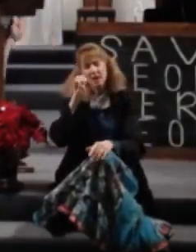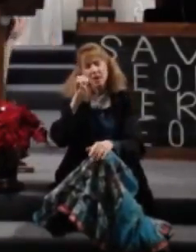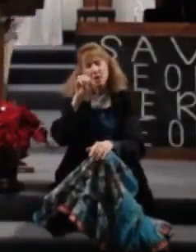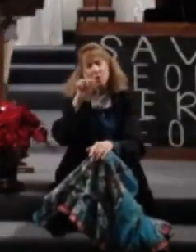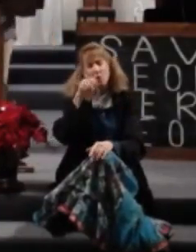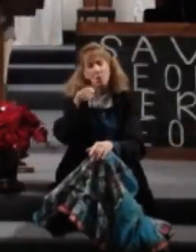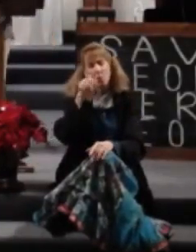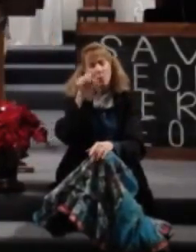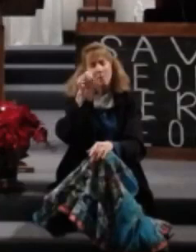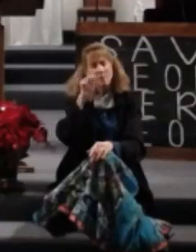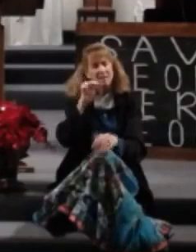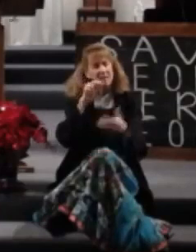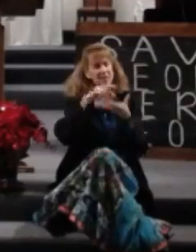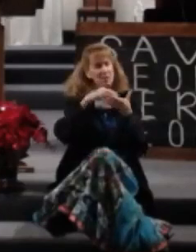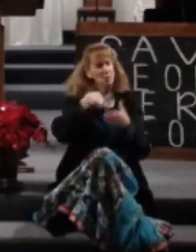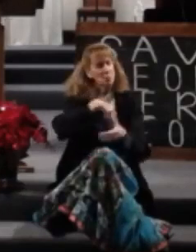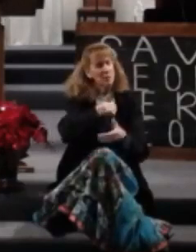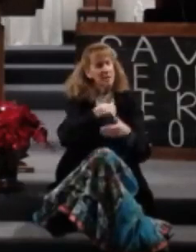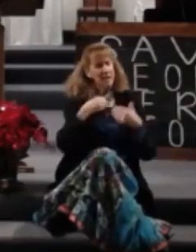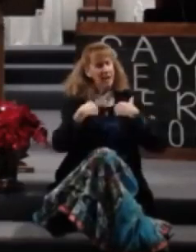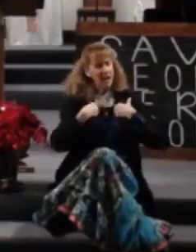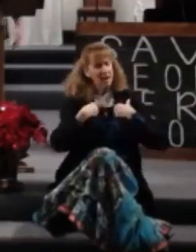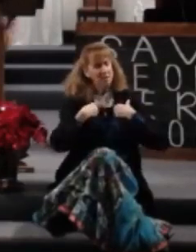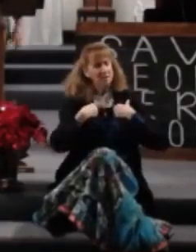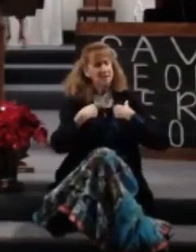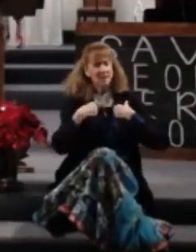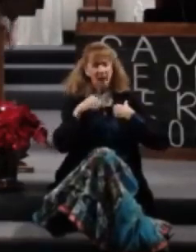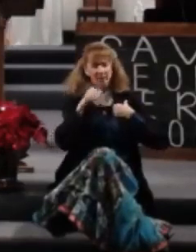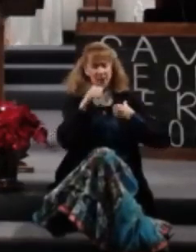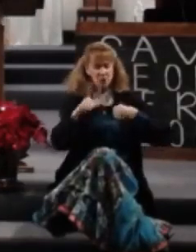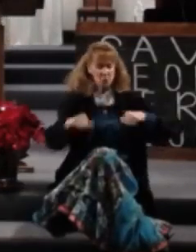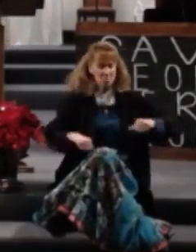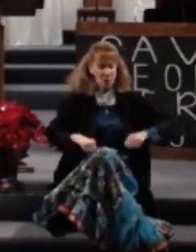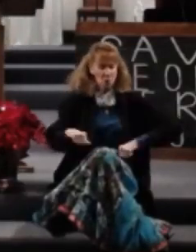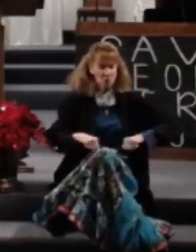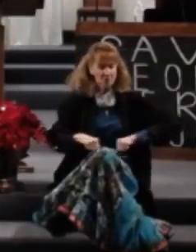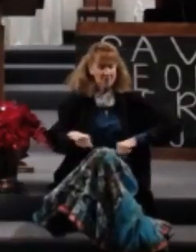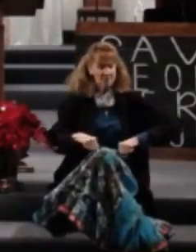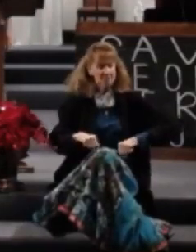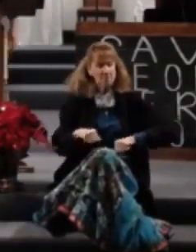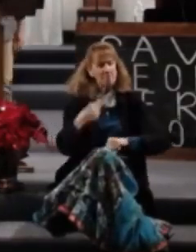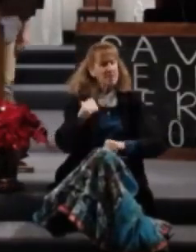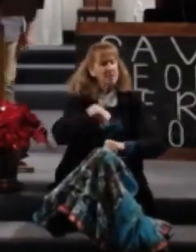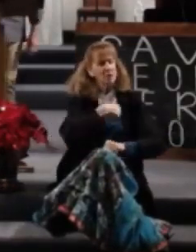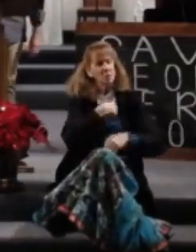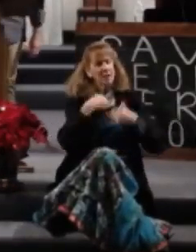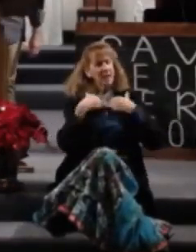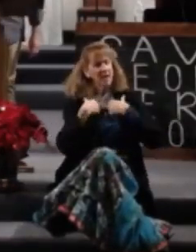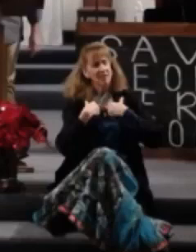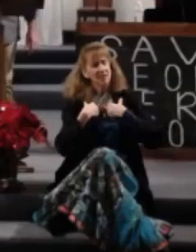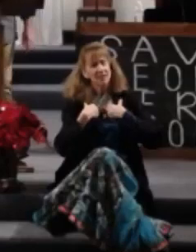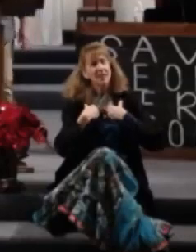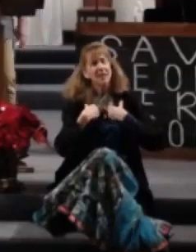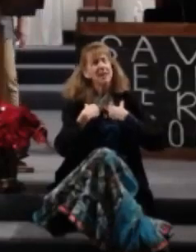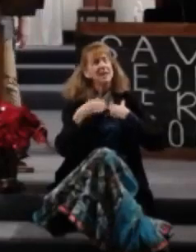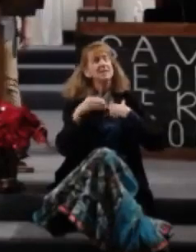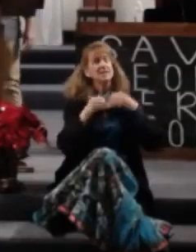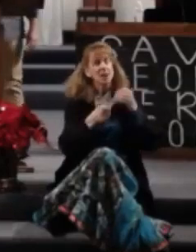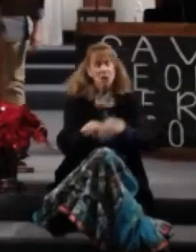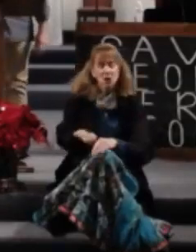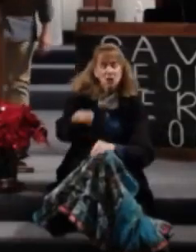that pretentiousness, that self-boasting that we have, that we're exposed to? Well, it's the sword of the